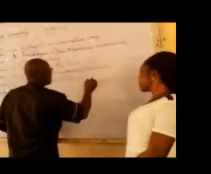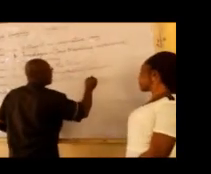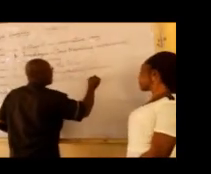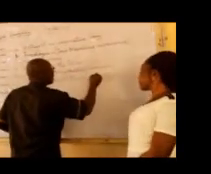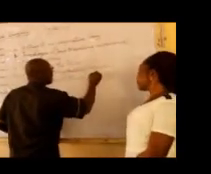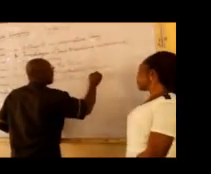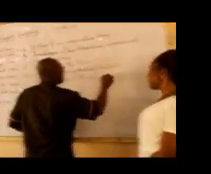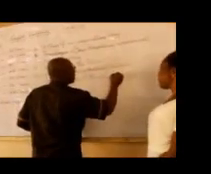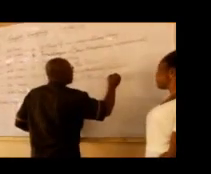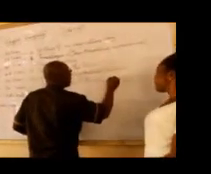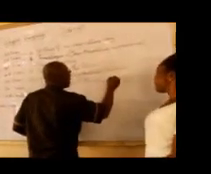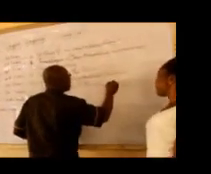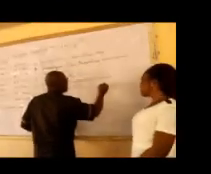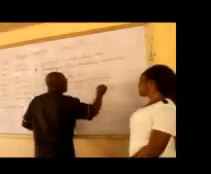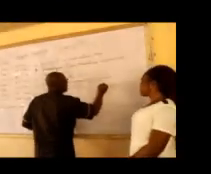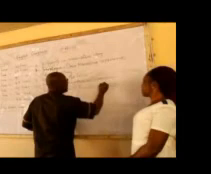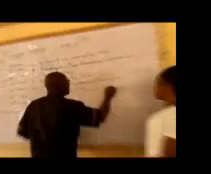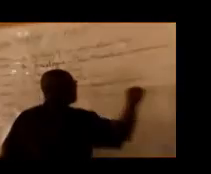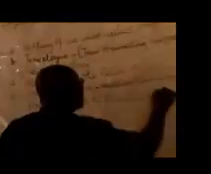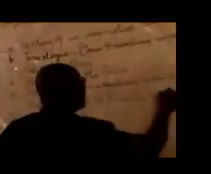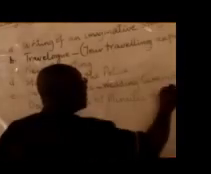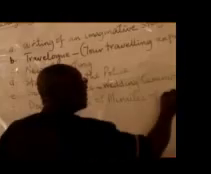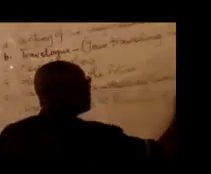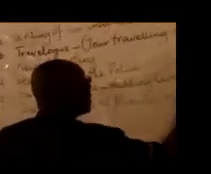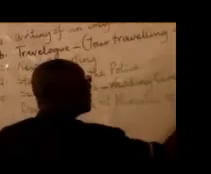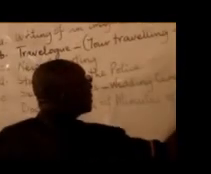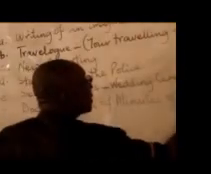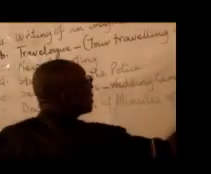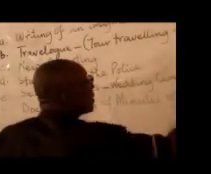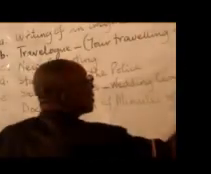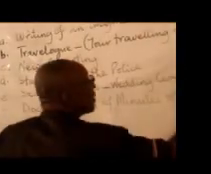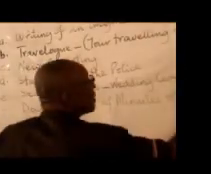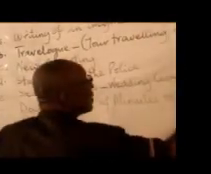of a meeting.